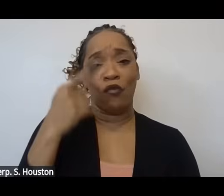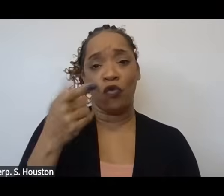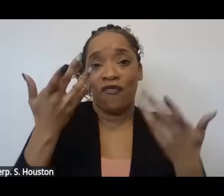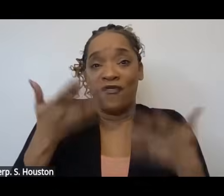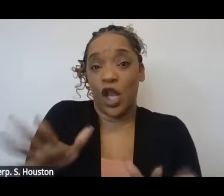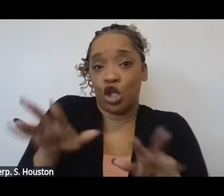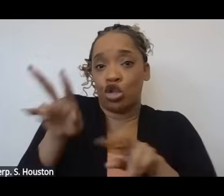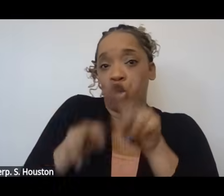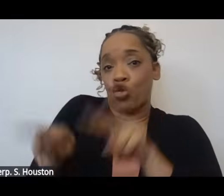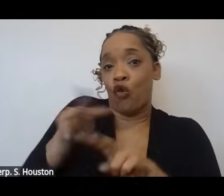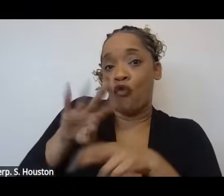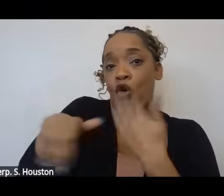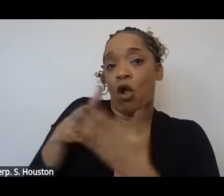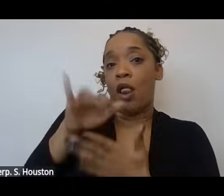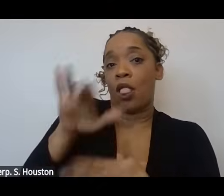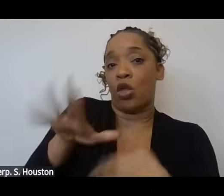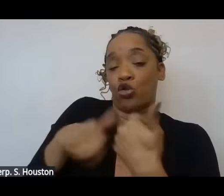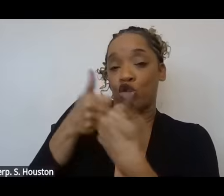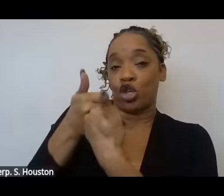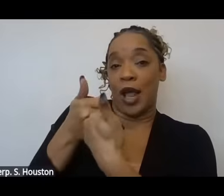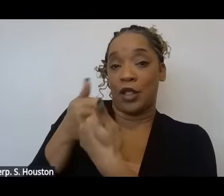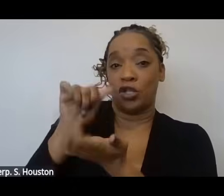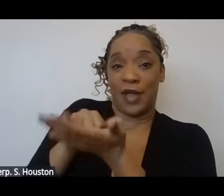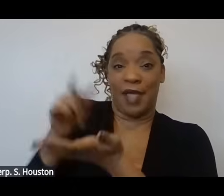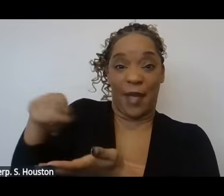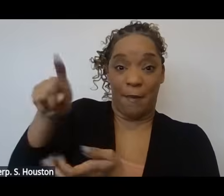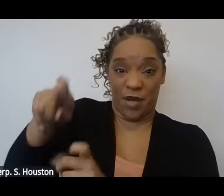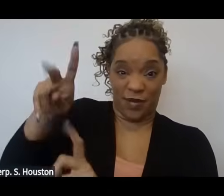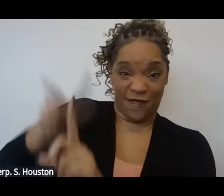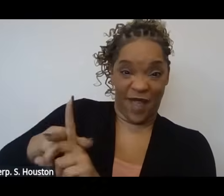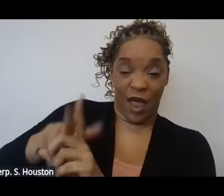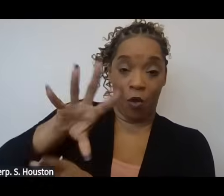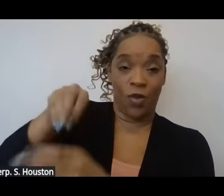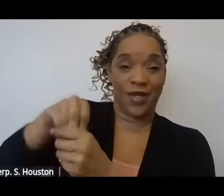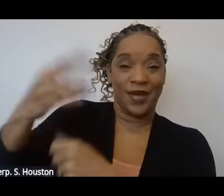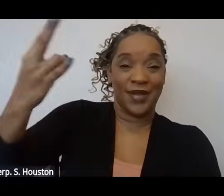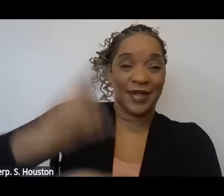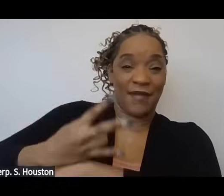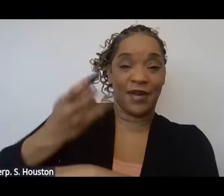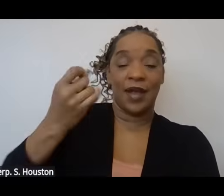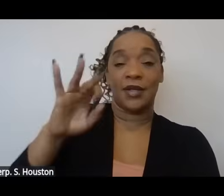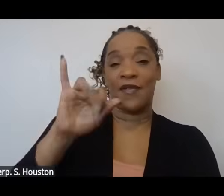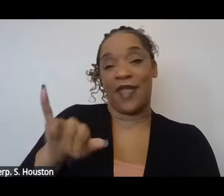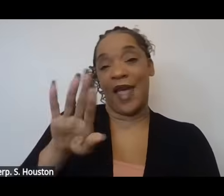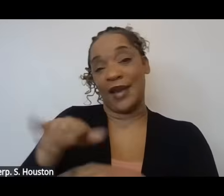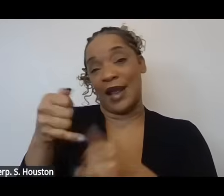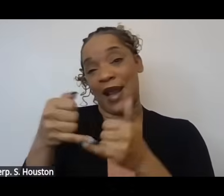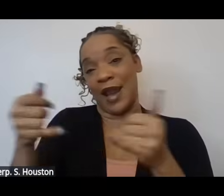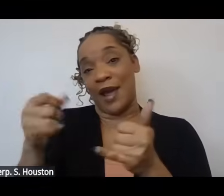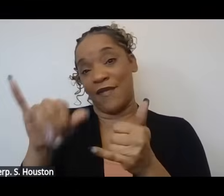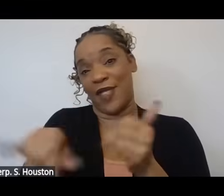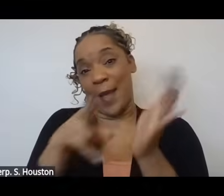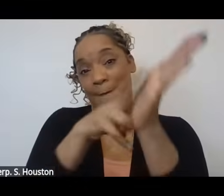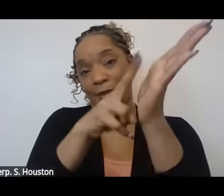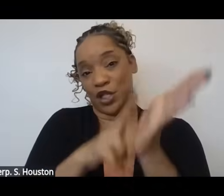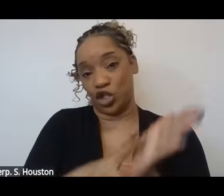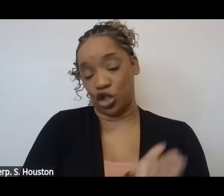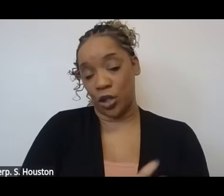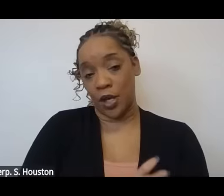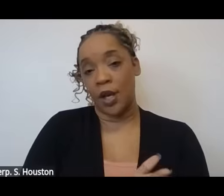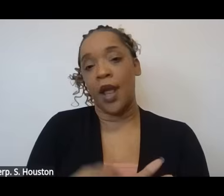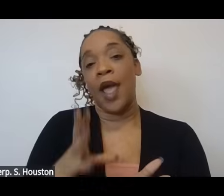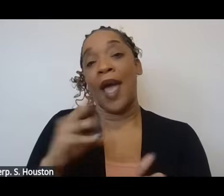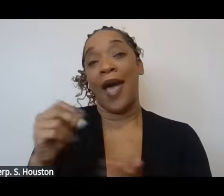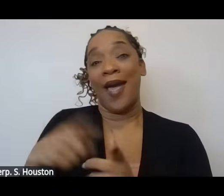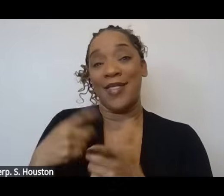challenges that have to be filed within, 7 days of the petition deadline, and then you've resolved